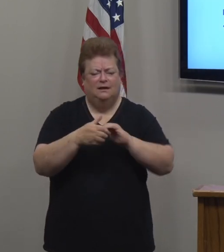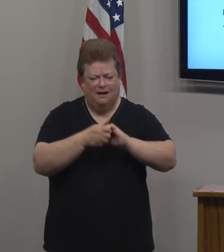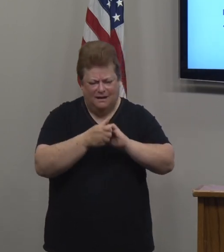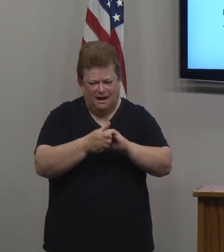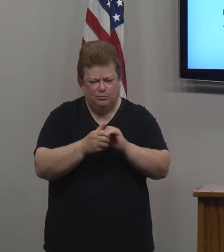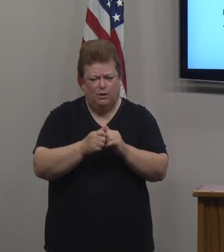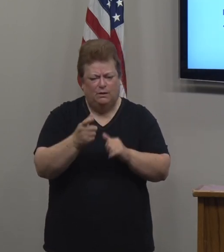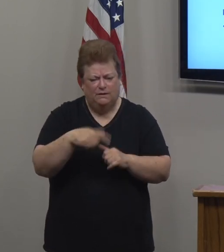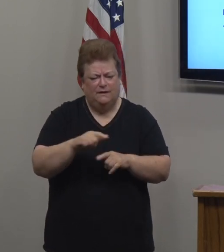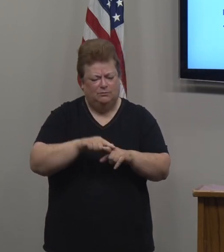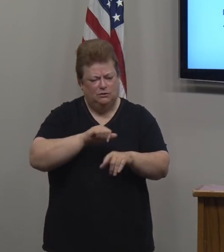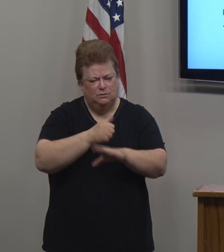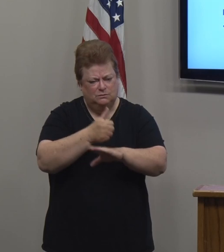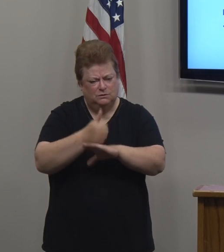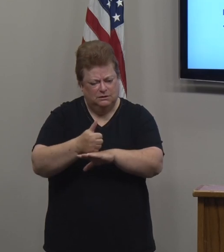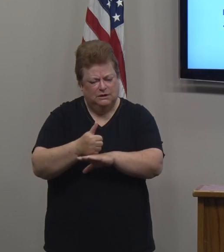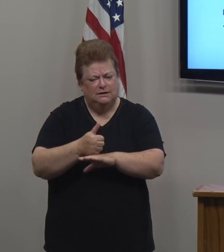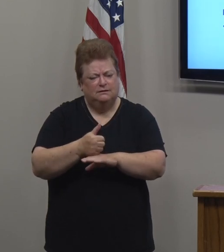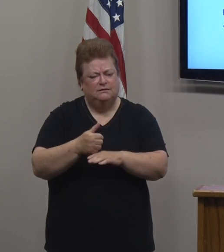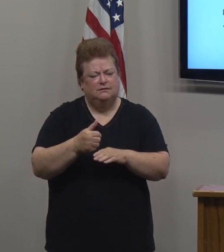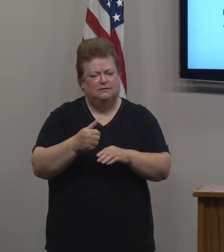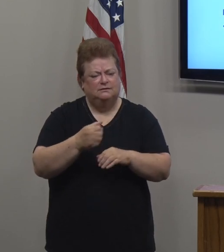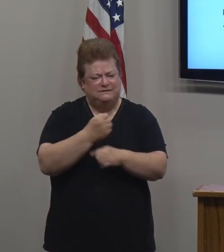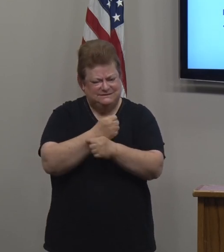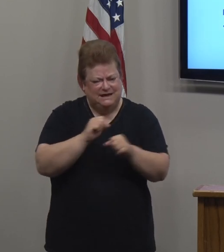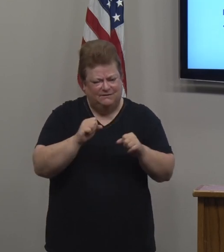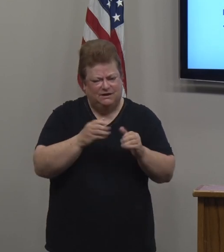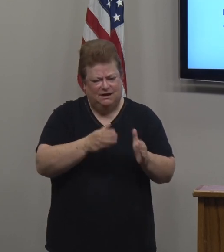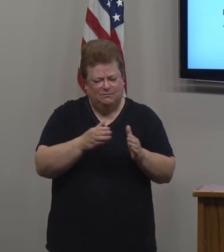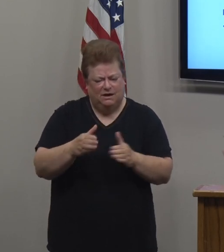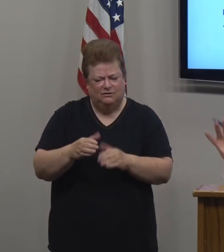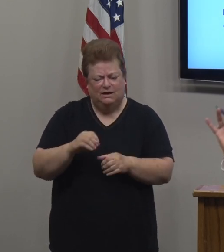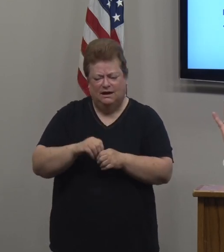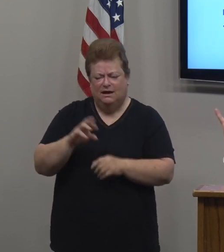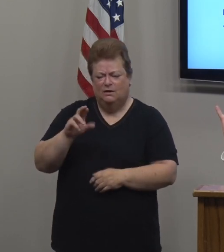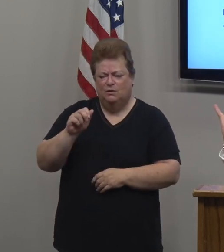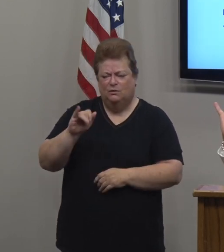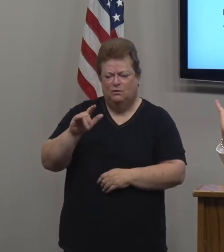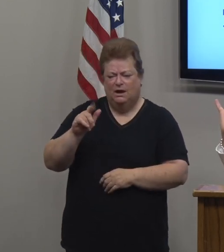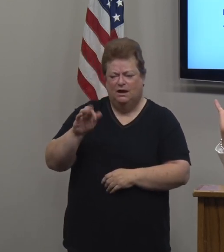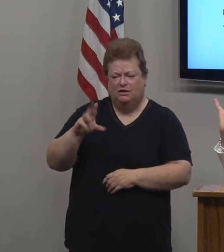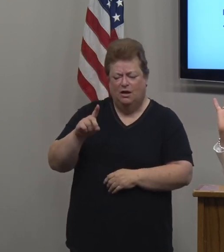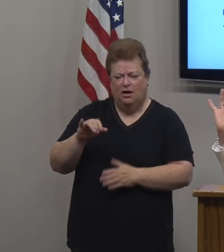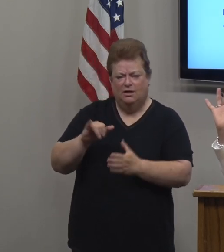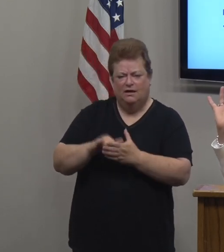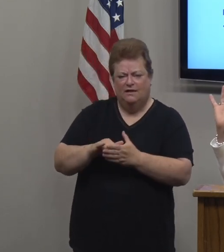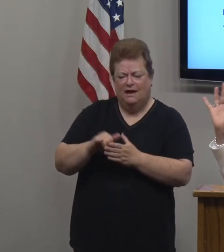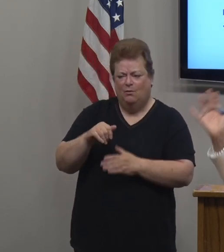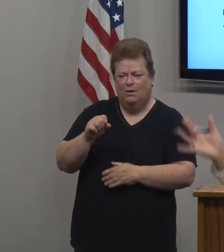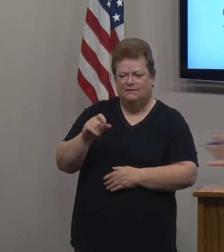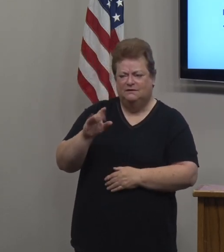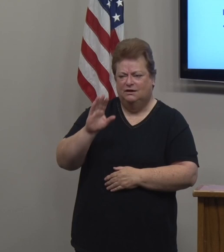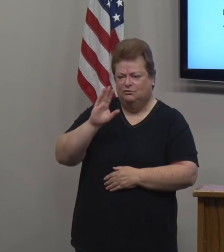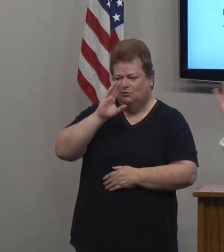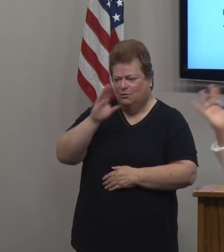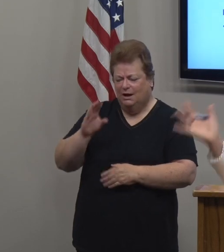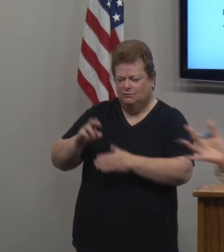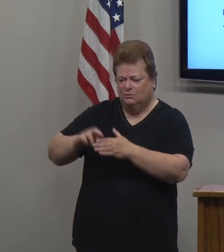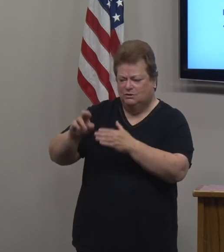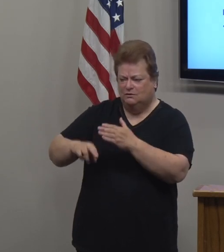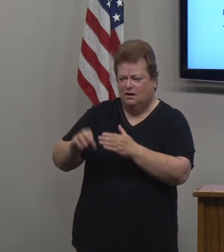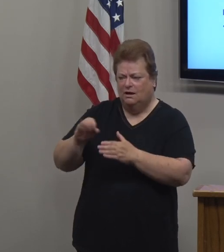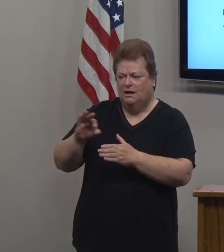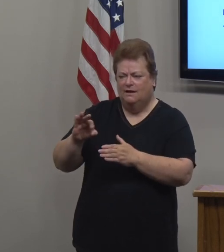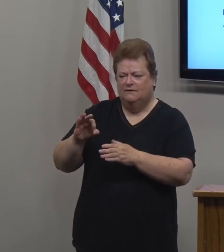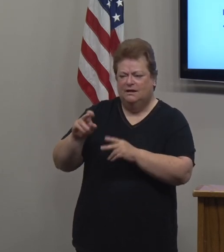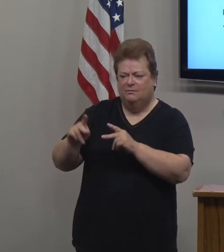measures in place. We know that in the rail yard, that was a really direct kind of result of people